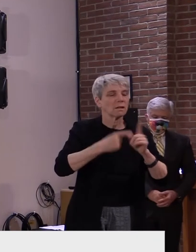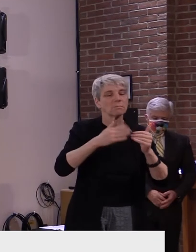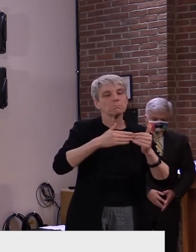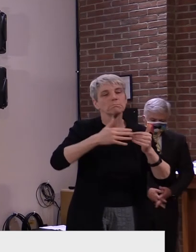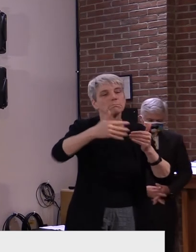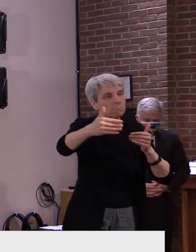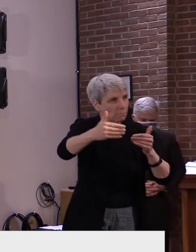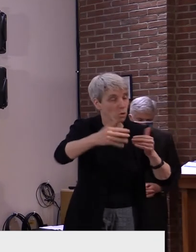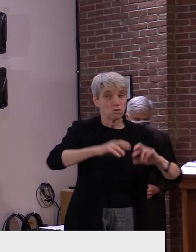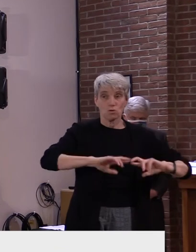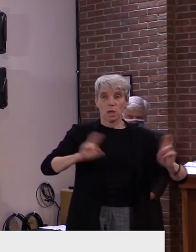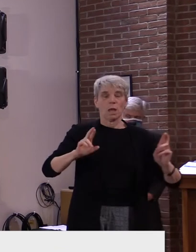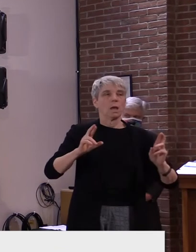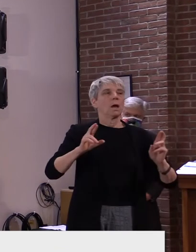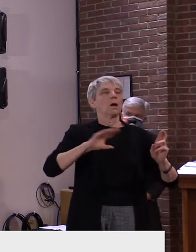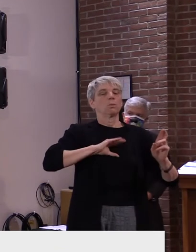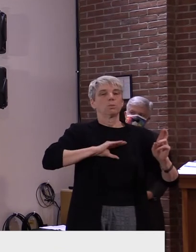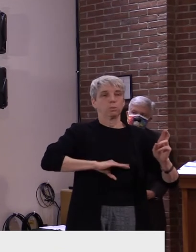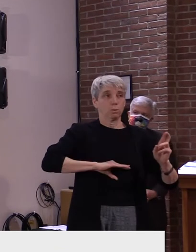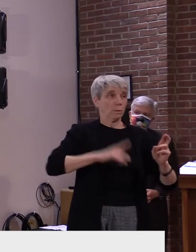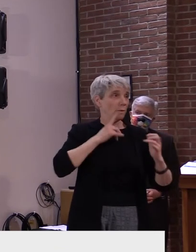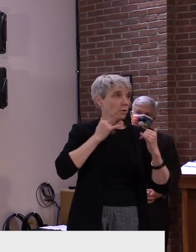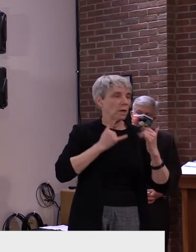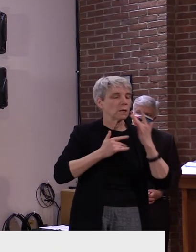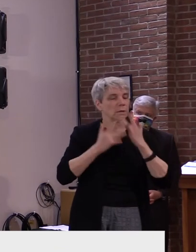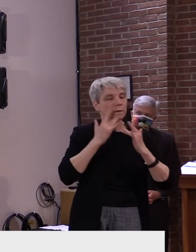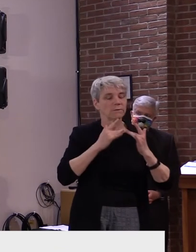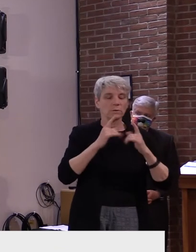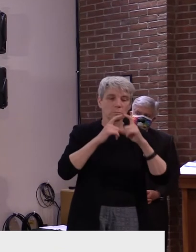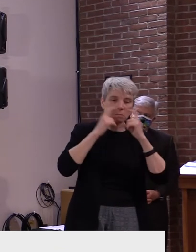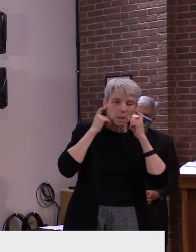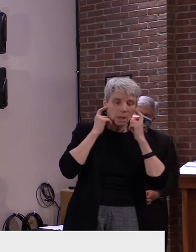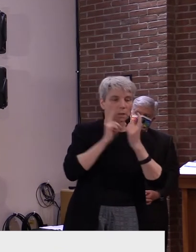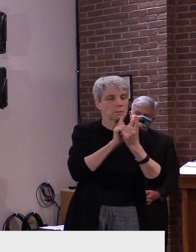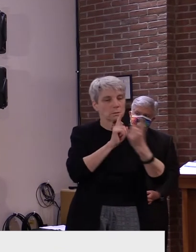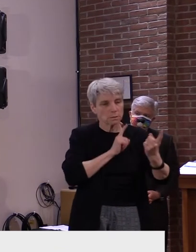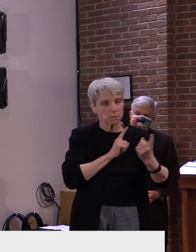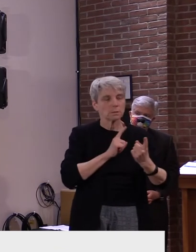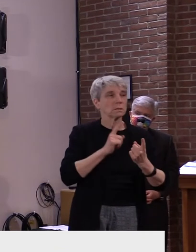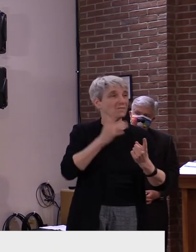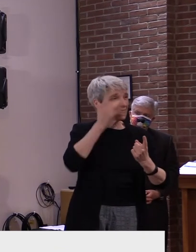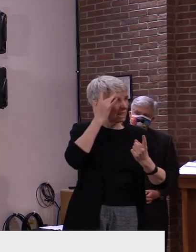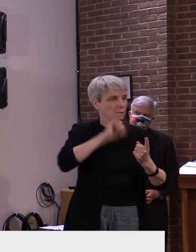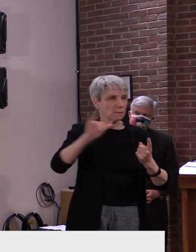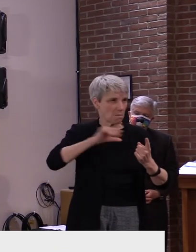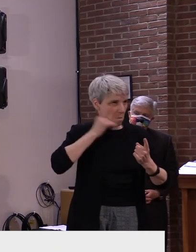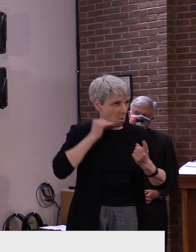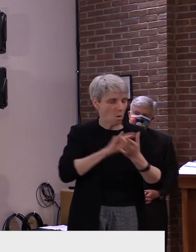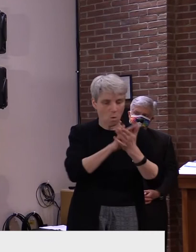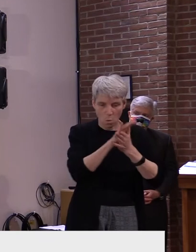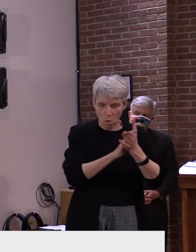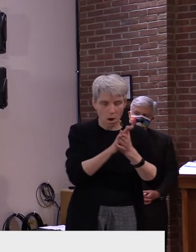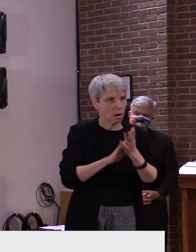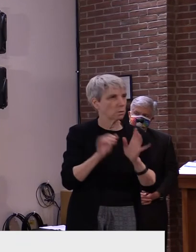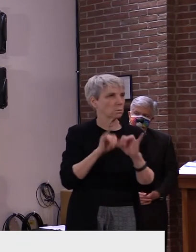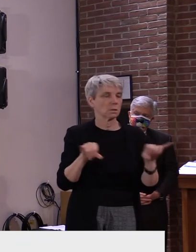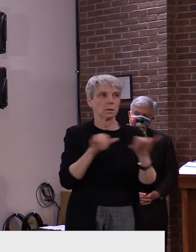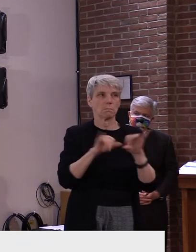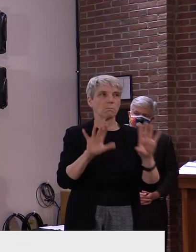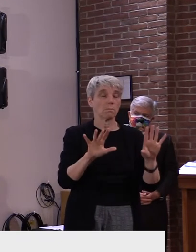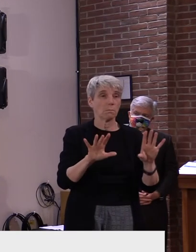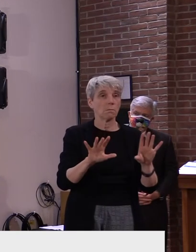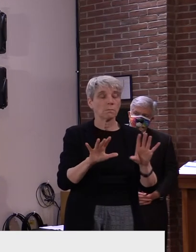to mitigate this as long as we can to try and suppress this so that we can we can get to the other side and keep our